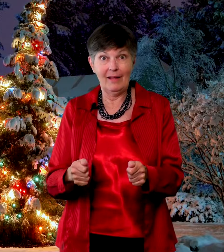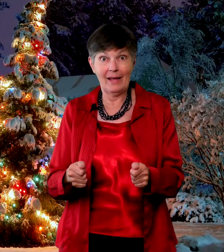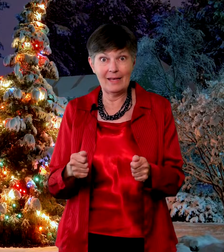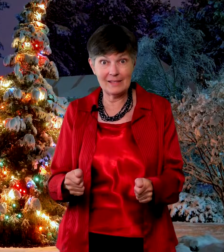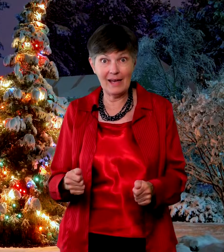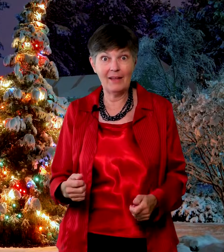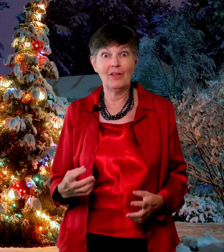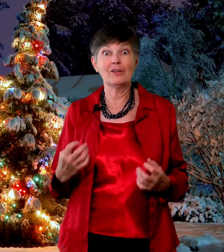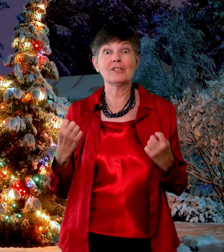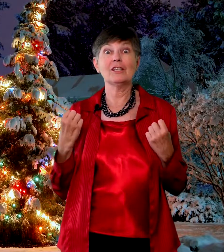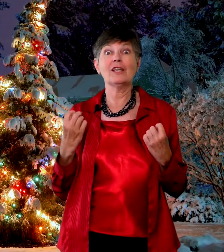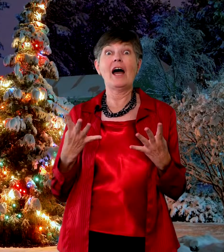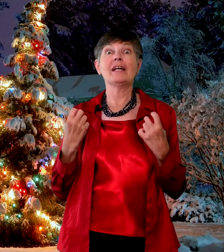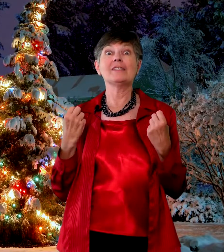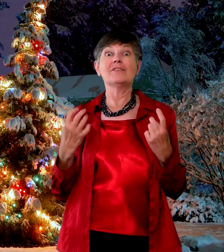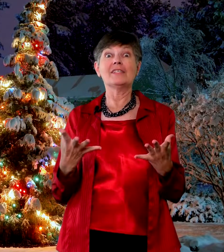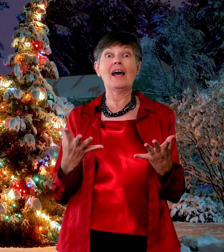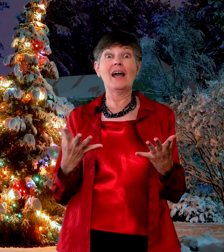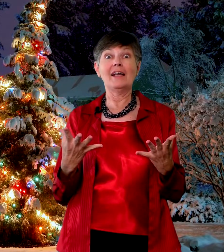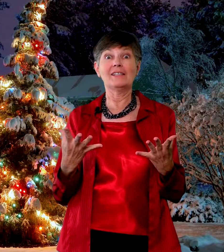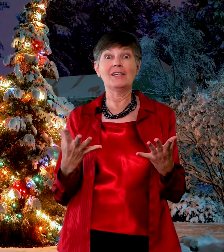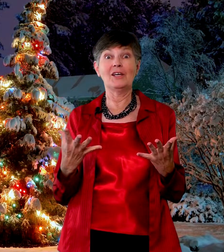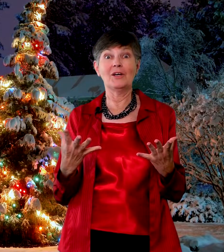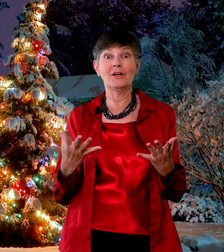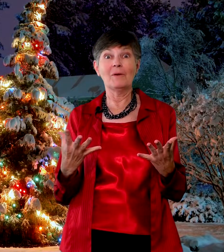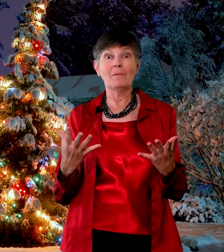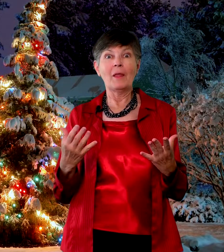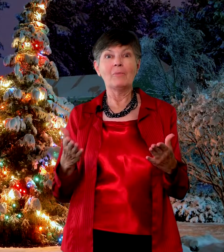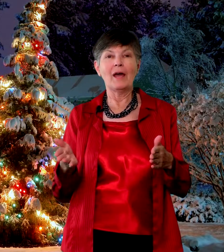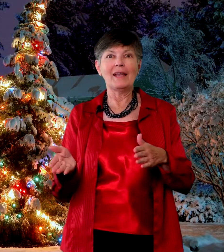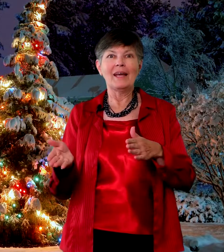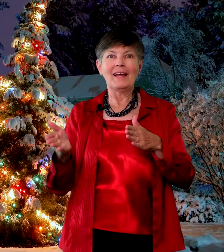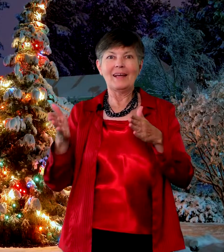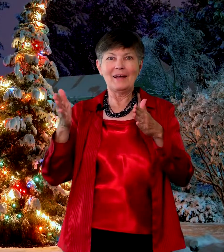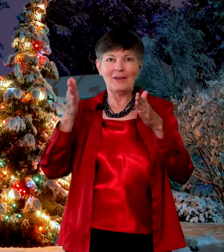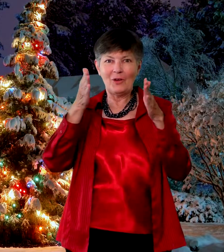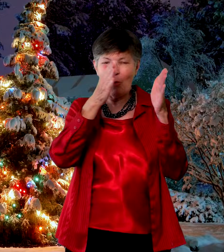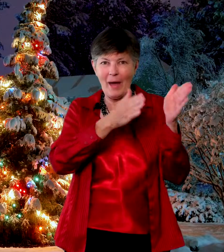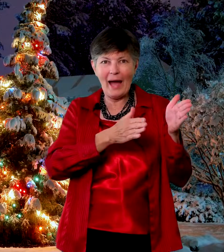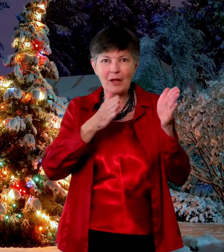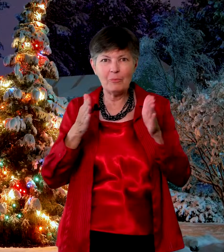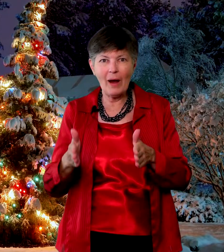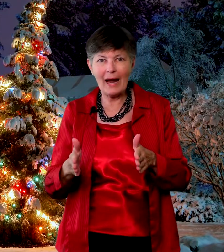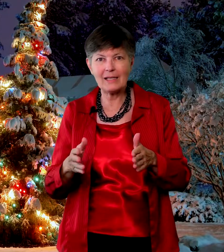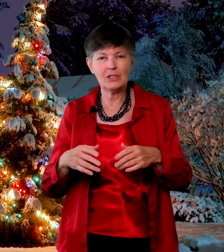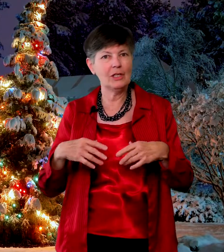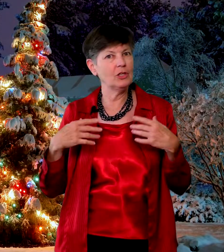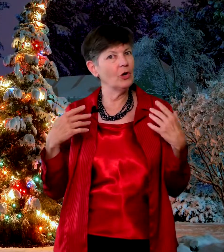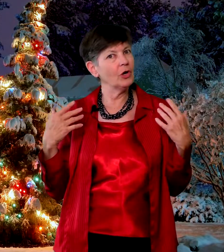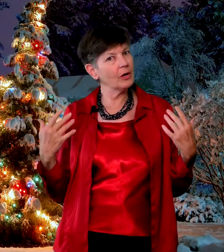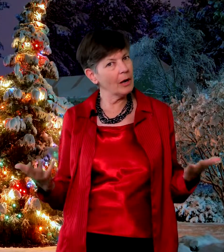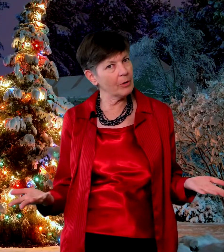Like I said, there's lots of signs here, but go back and practice. You need to know your